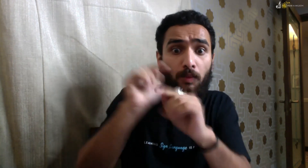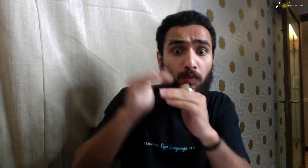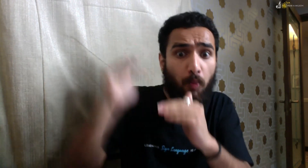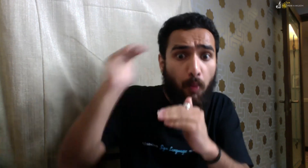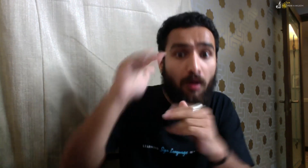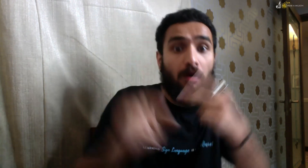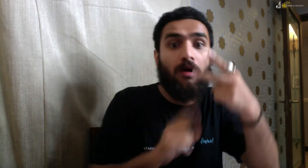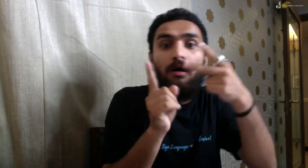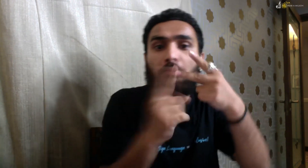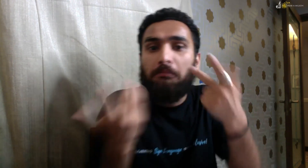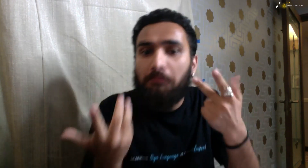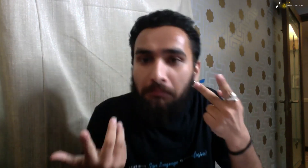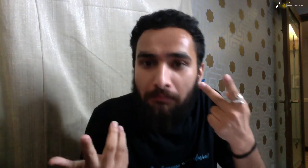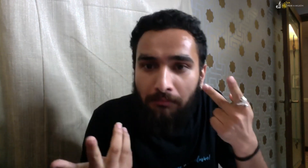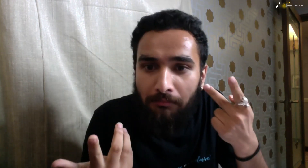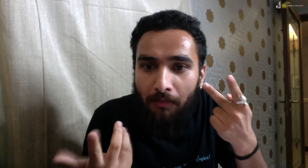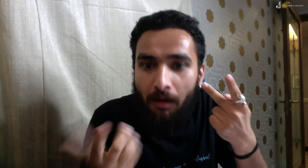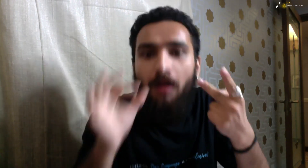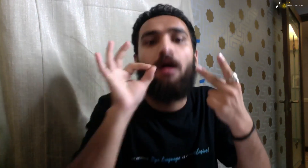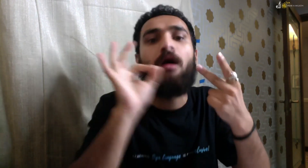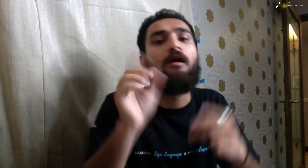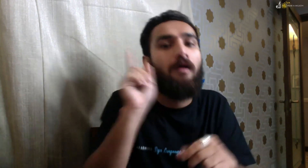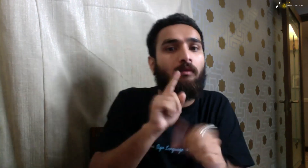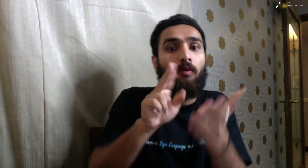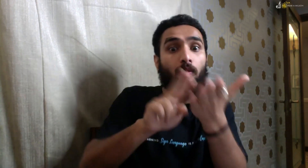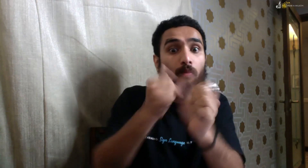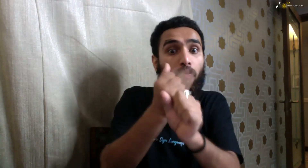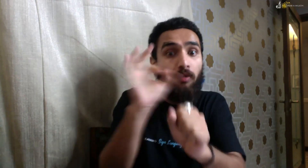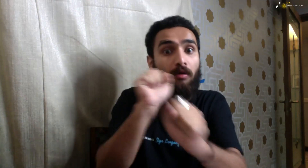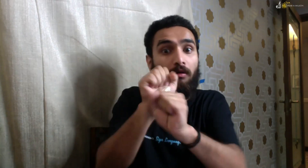they're interested. So that's 36%. And